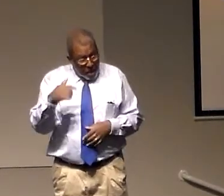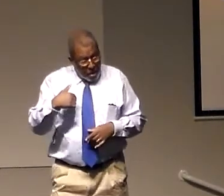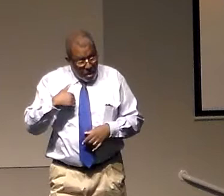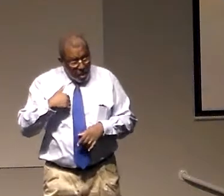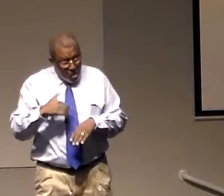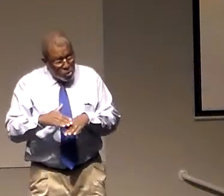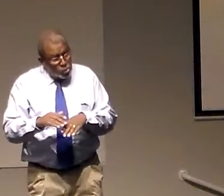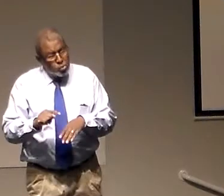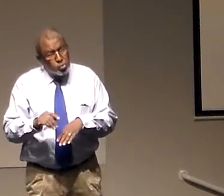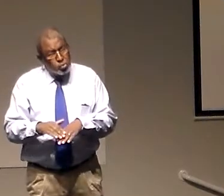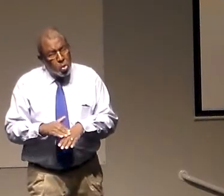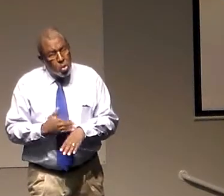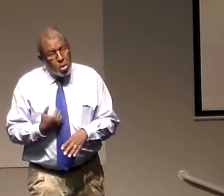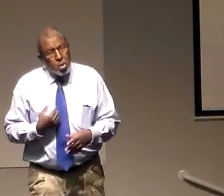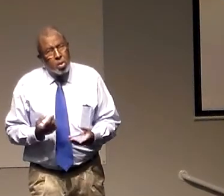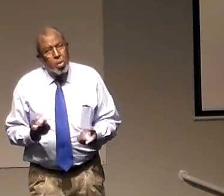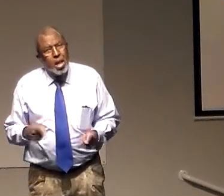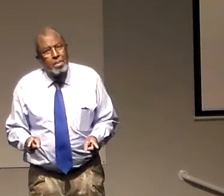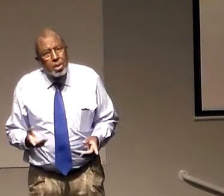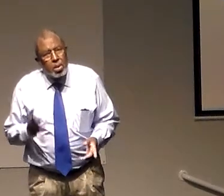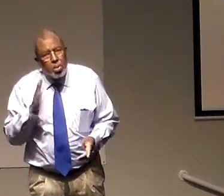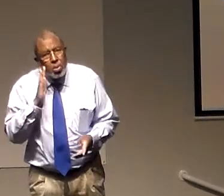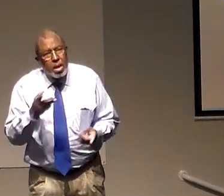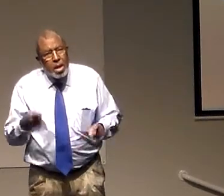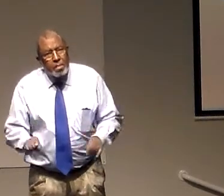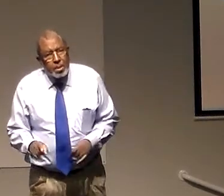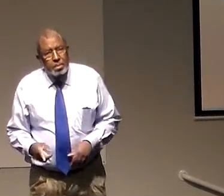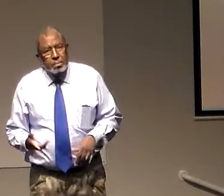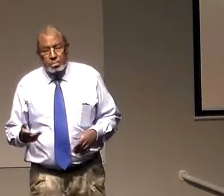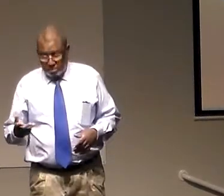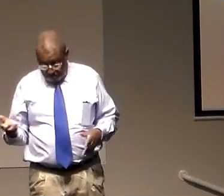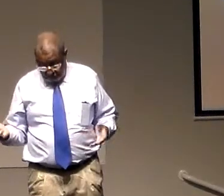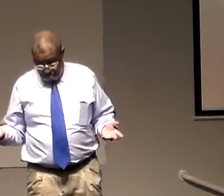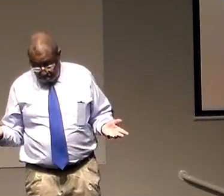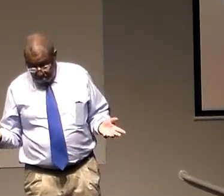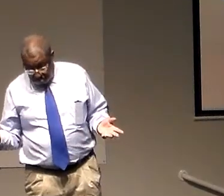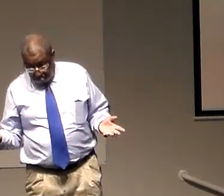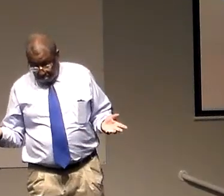You've been kind. What happened if you go slow? What happened?